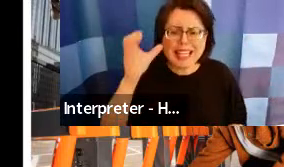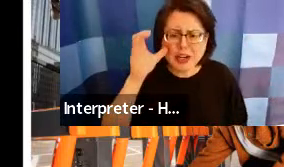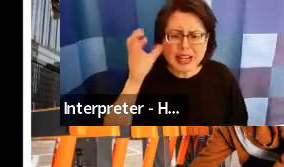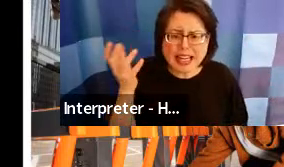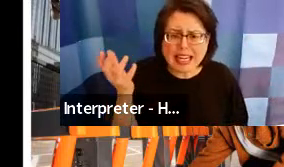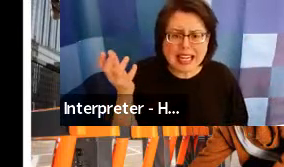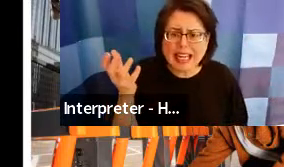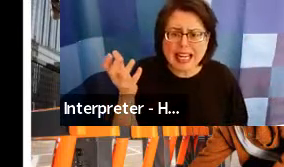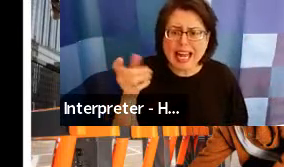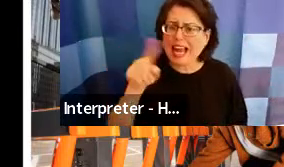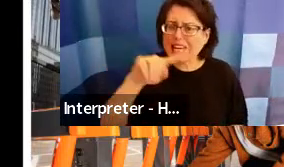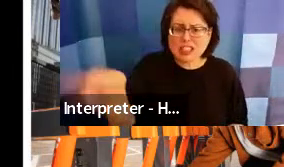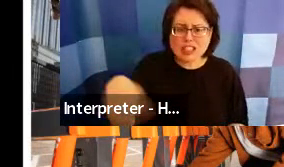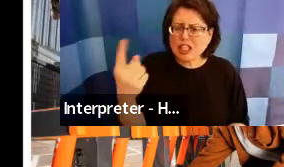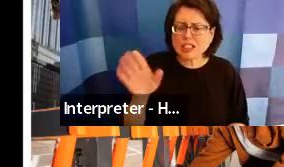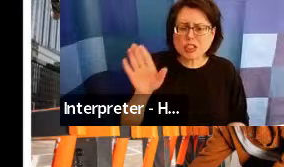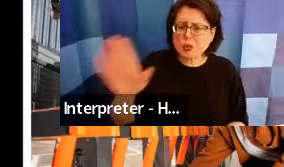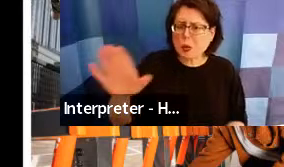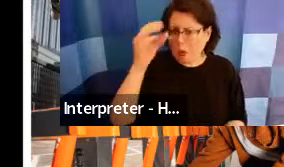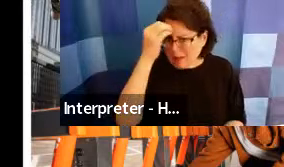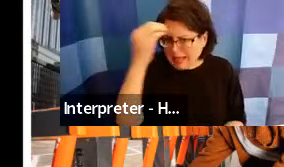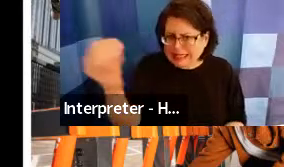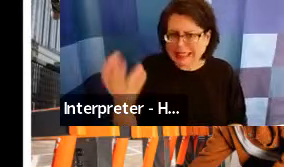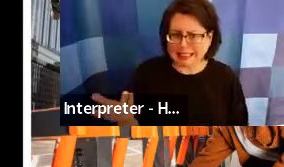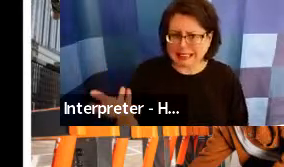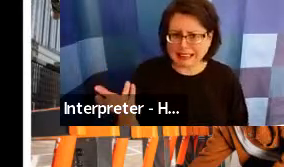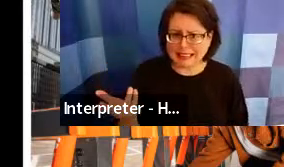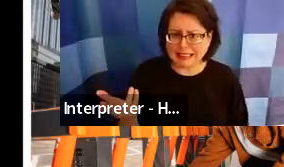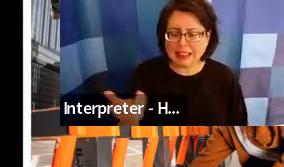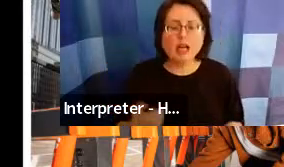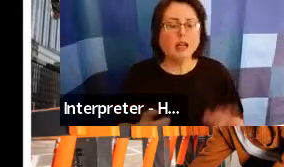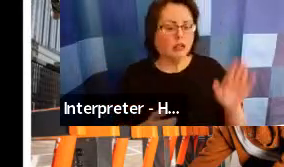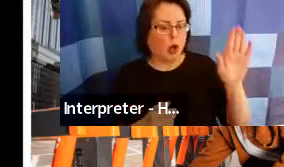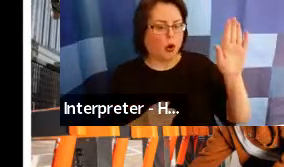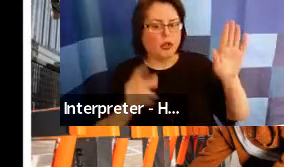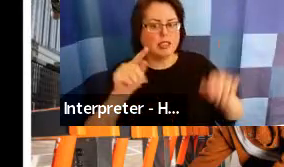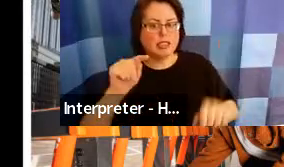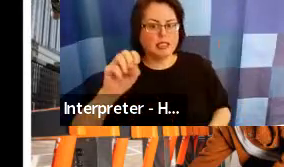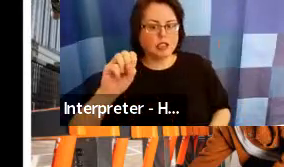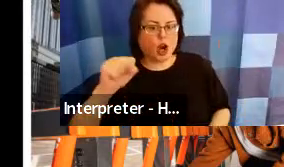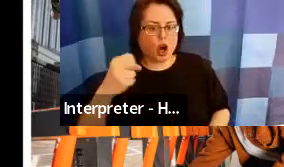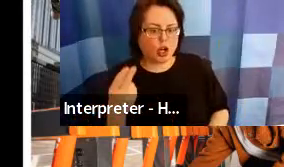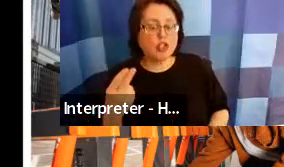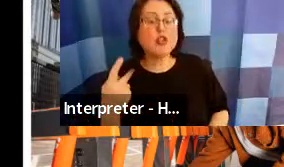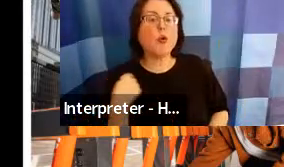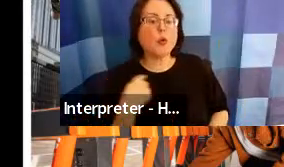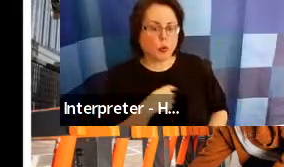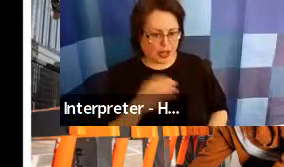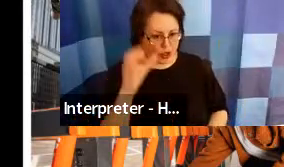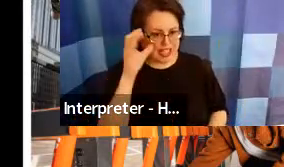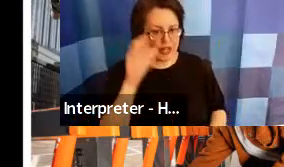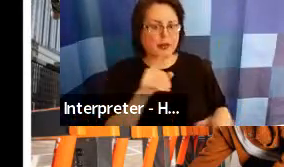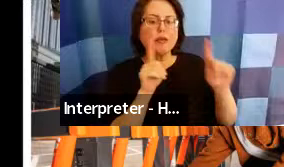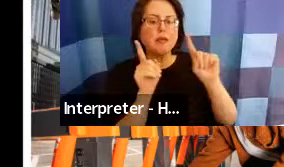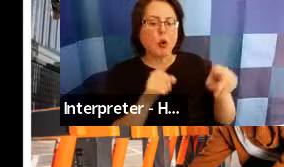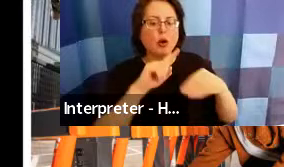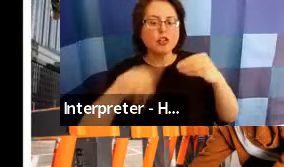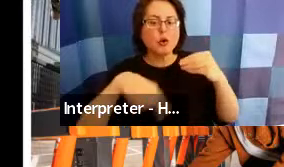Sorry, I can clarify. We do receive reports of when SPIN does respond to these